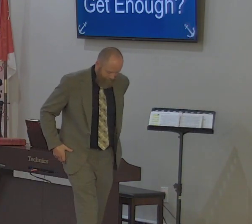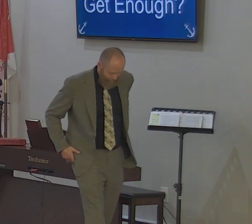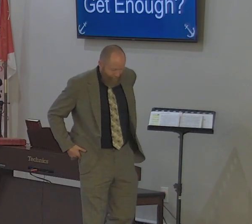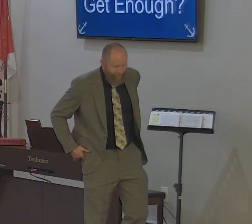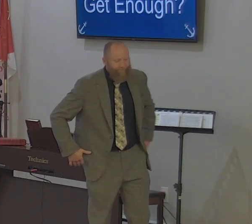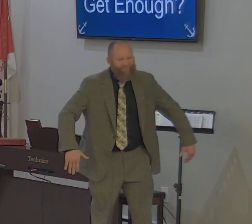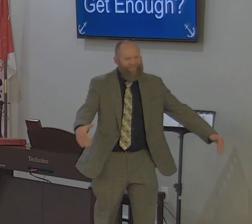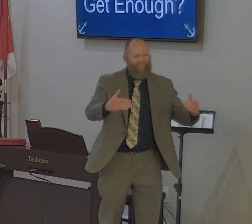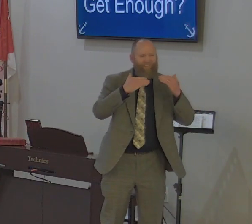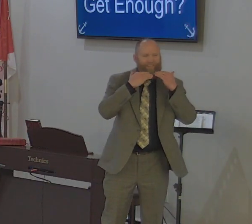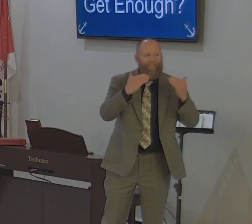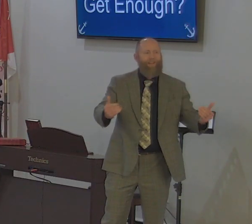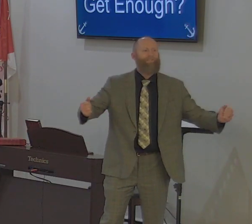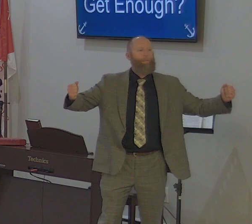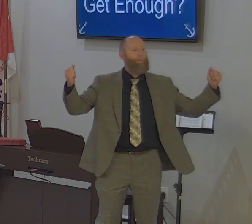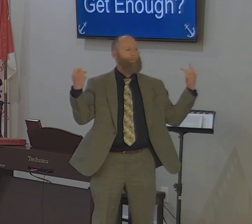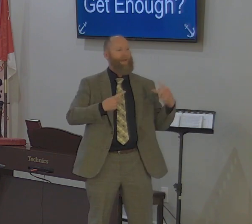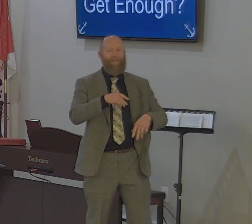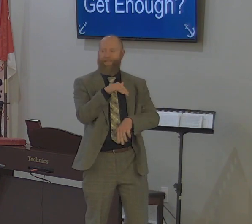Well, thank you for being here this evening.